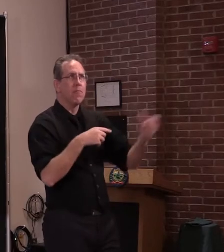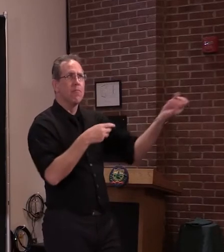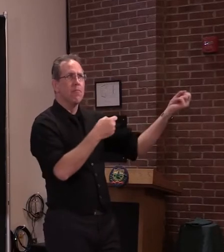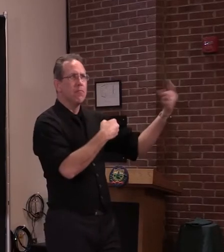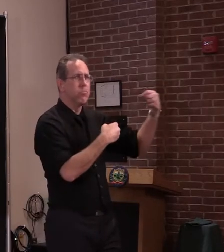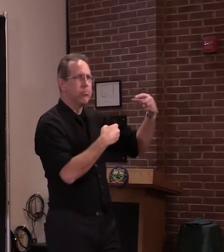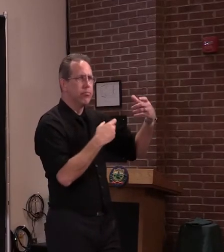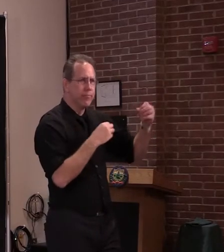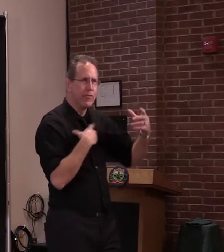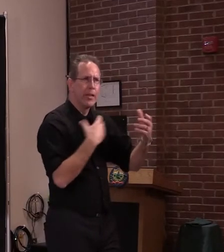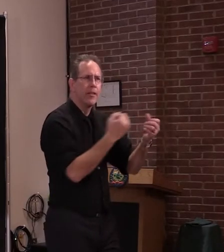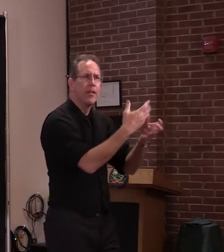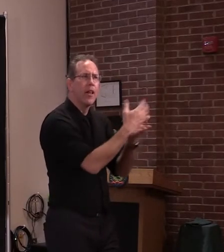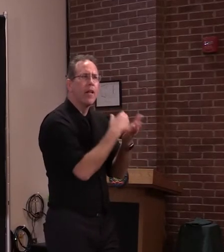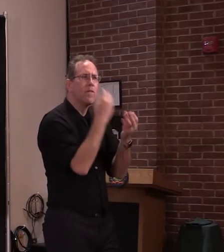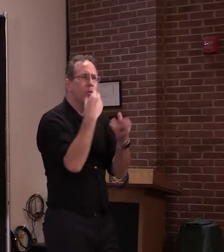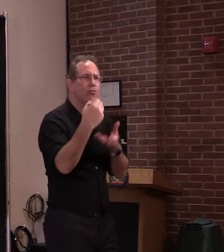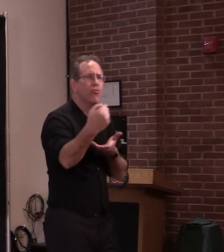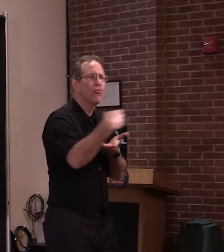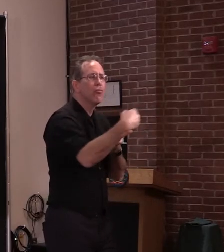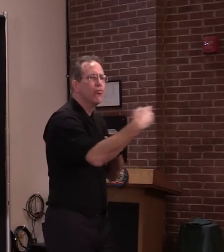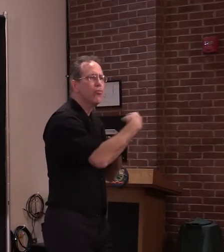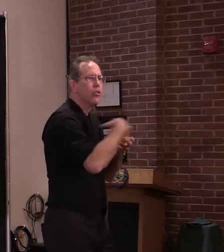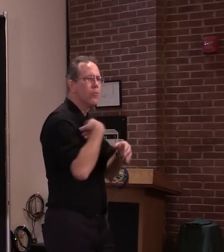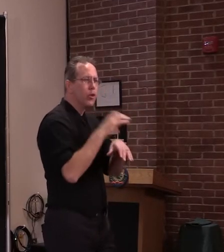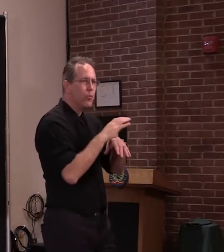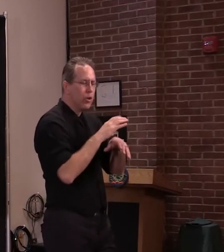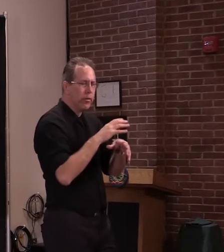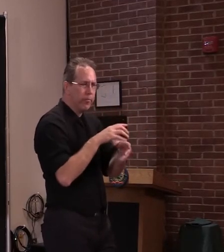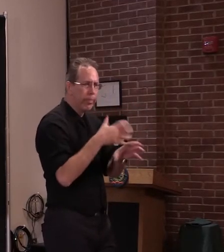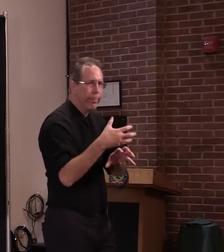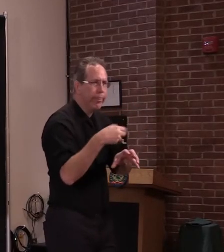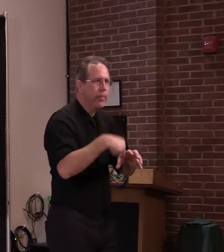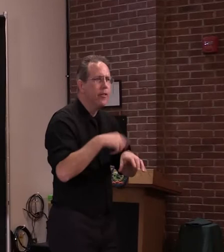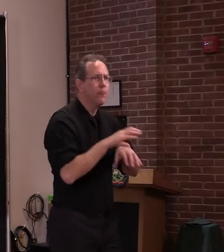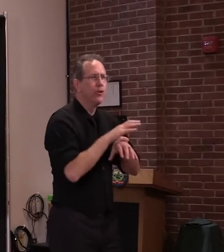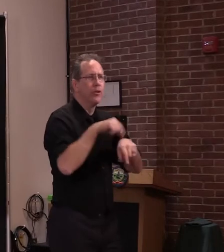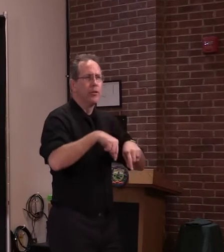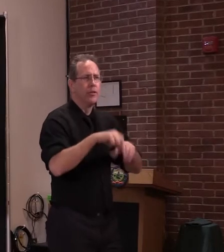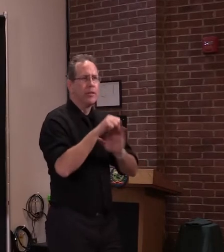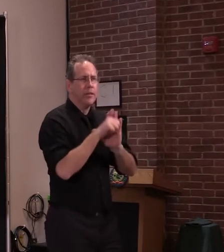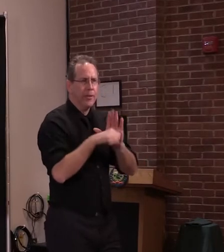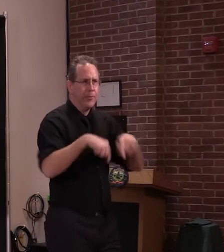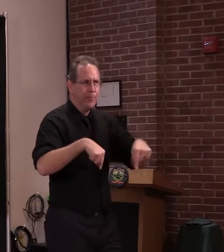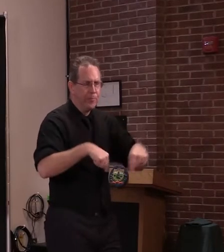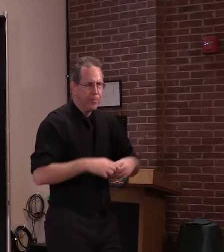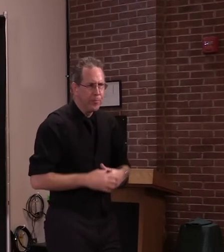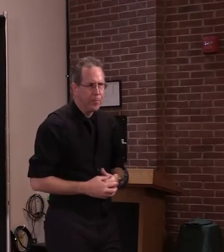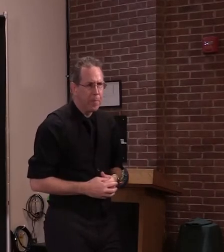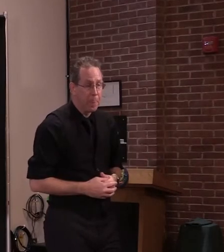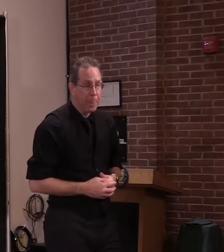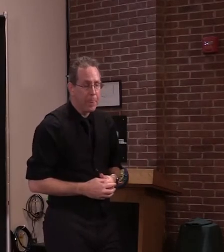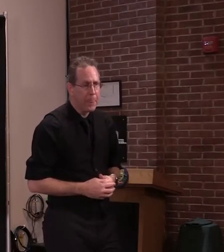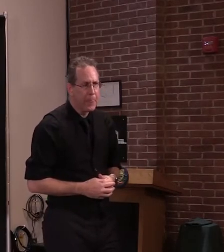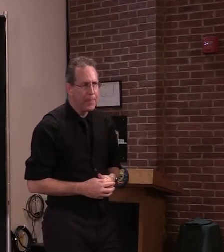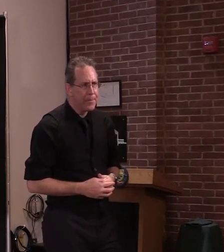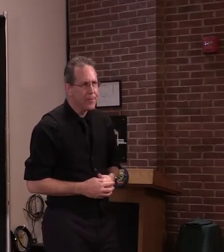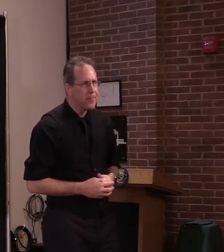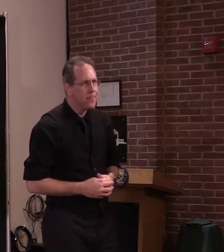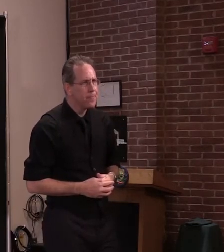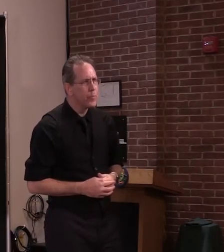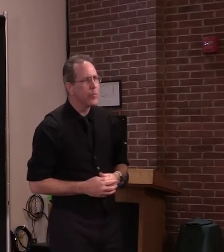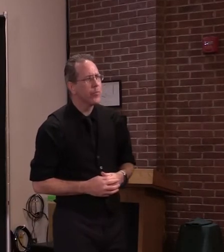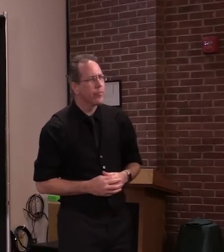had a collision of information that caused the database to stop responding. Is that because of so